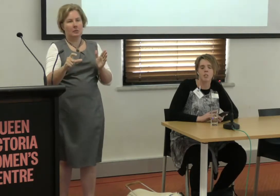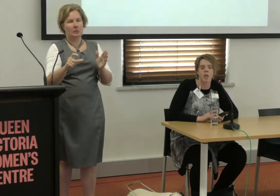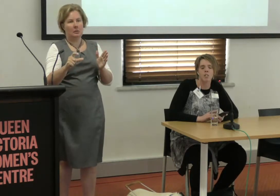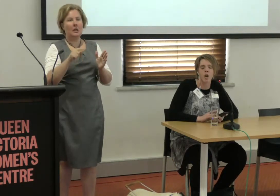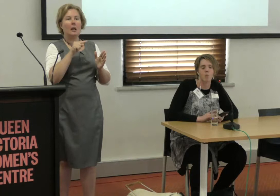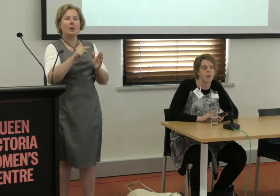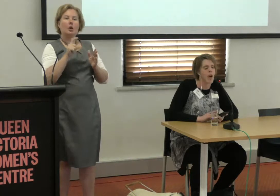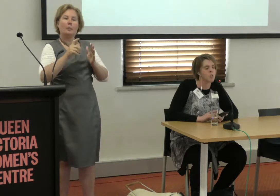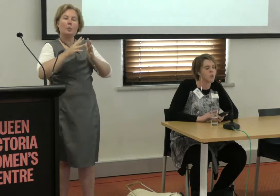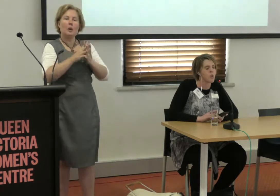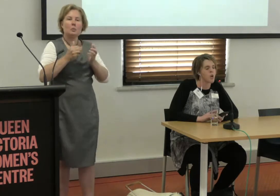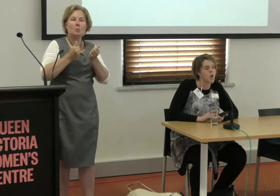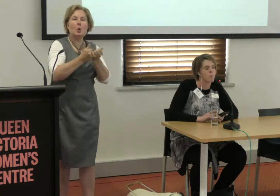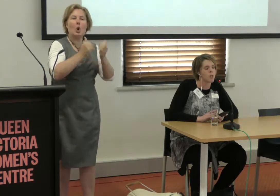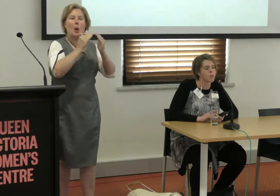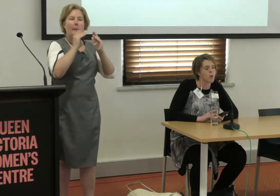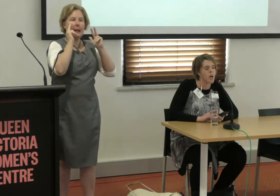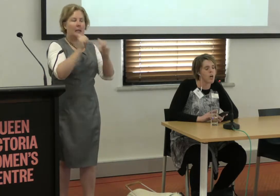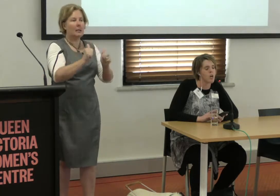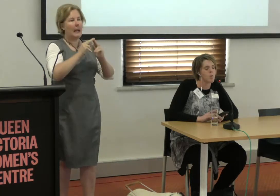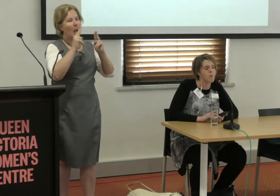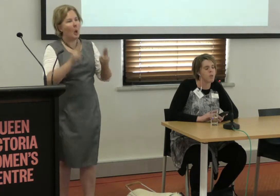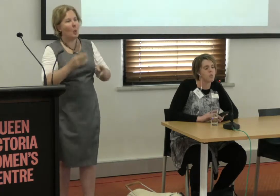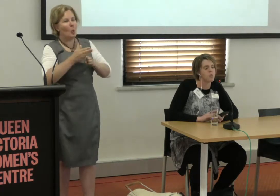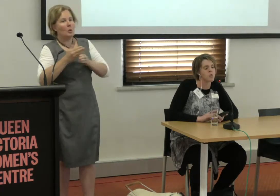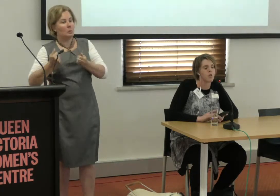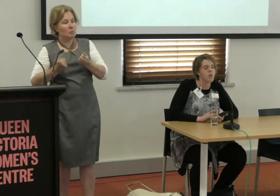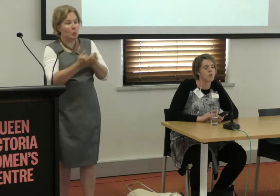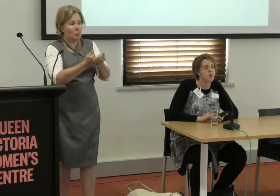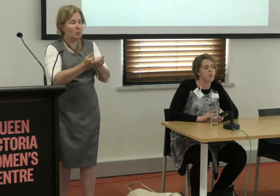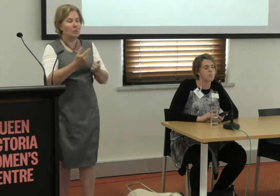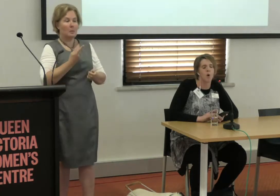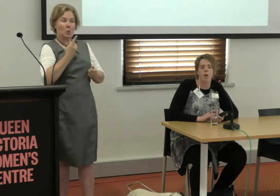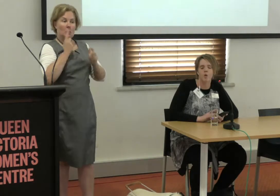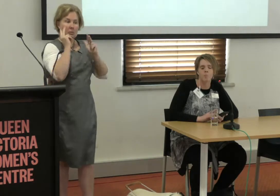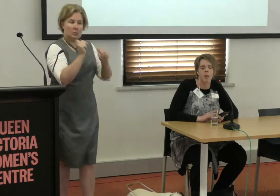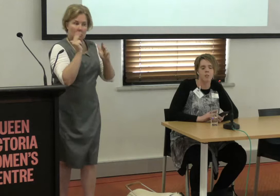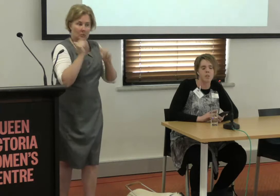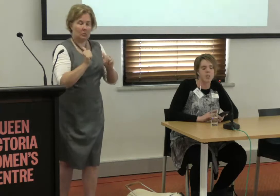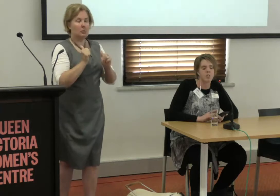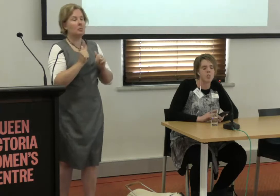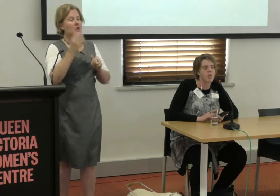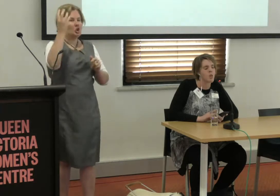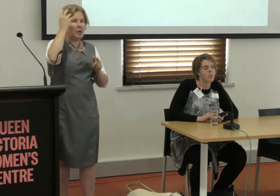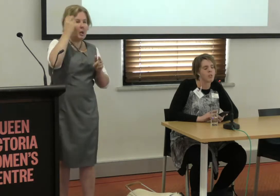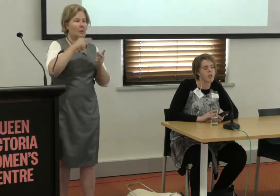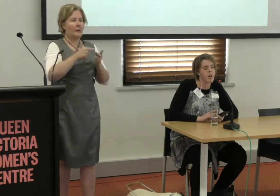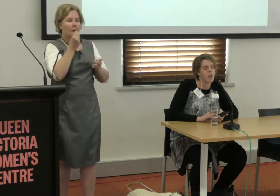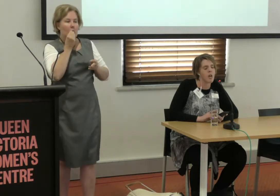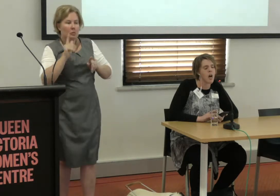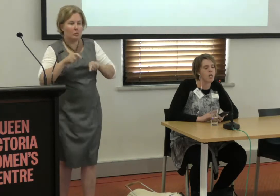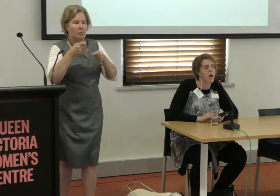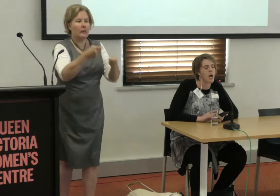such as help with housework, personal care, meals, social support and group activities, nursing